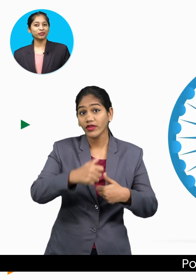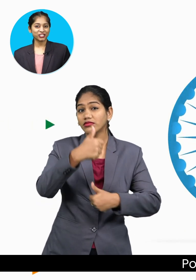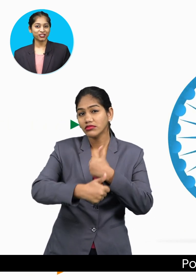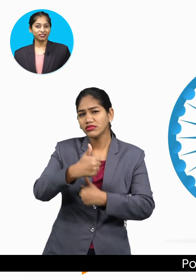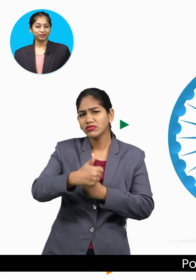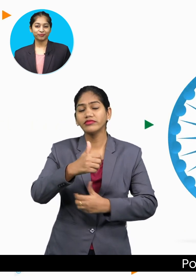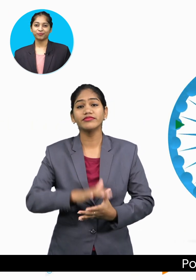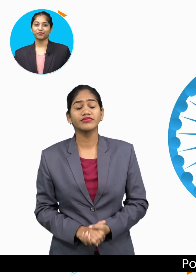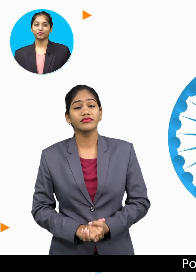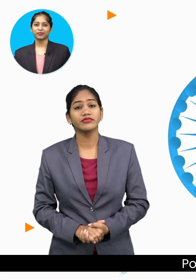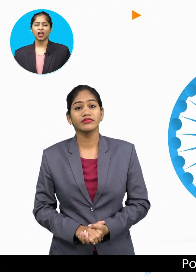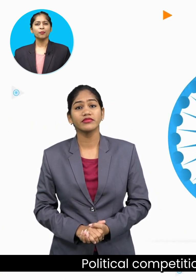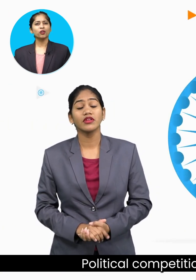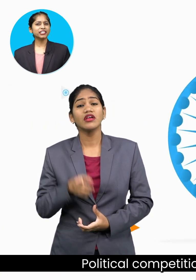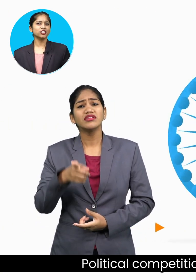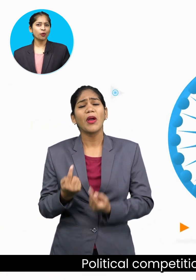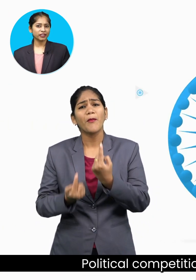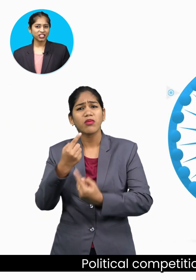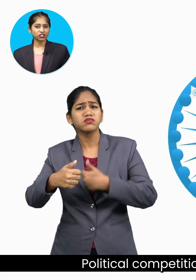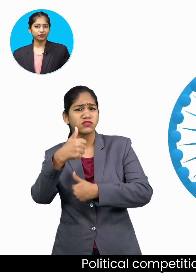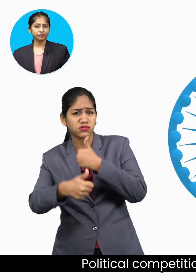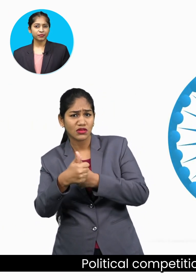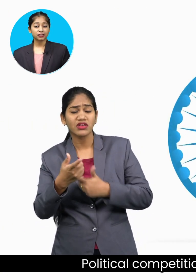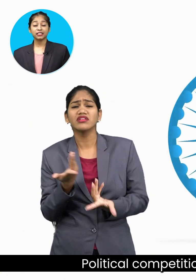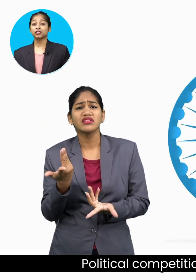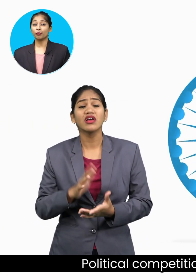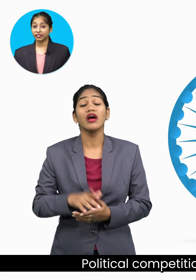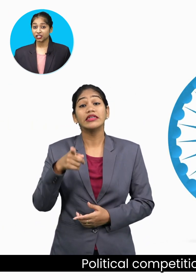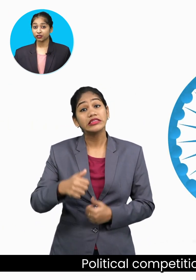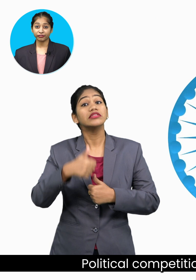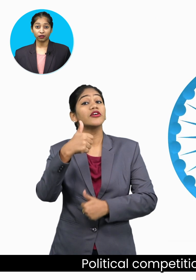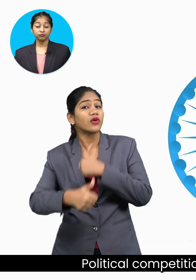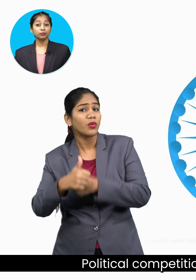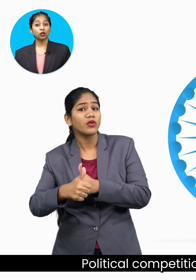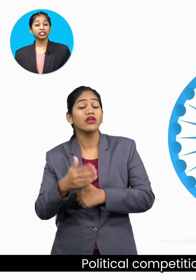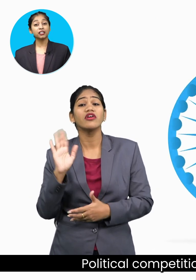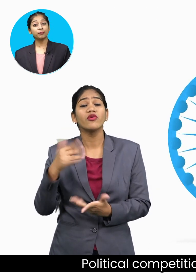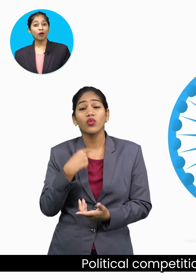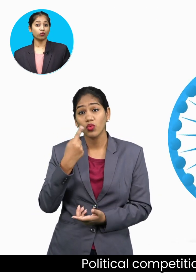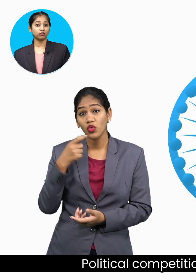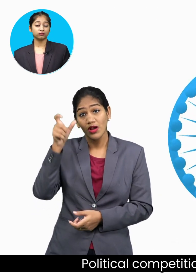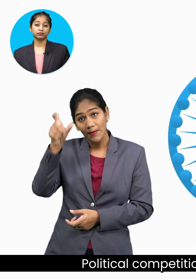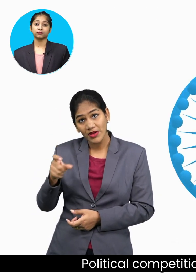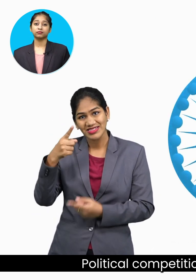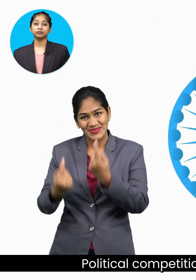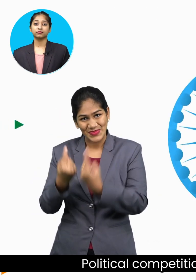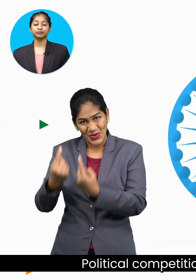Political competition. Political competition is competition for political power.